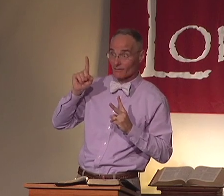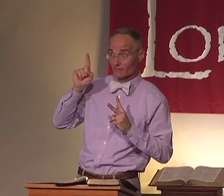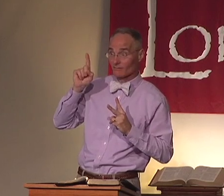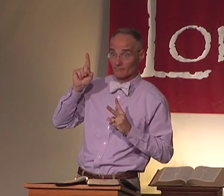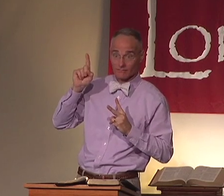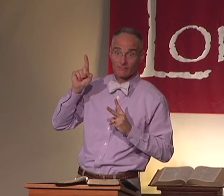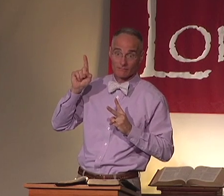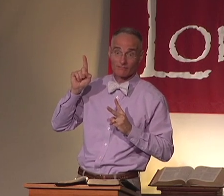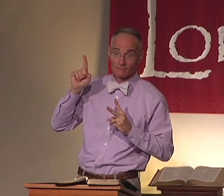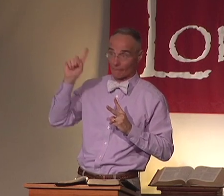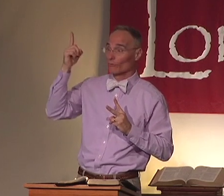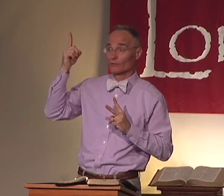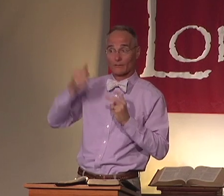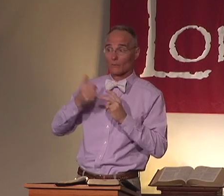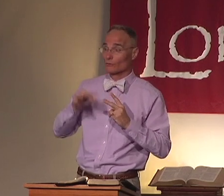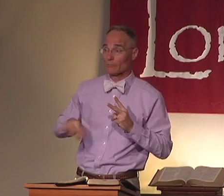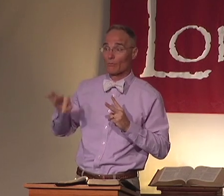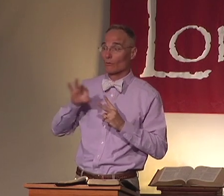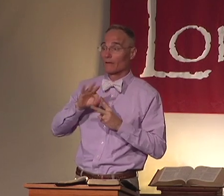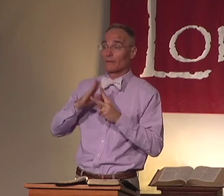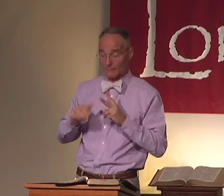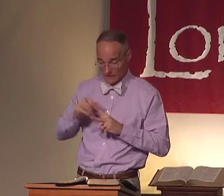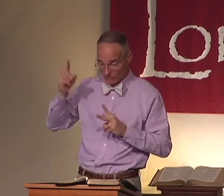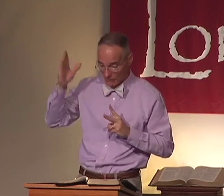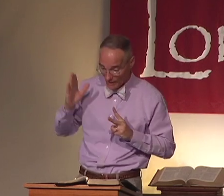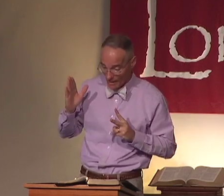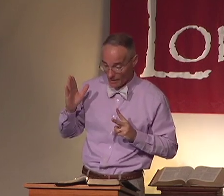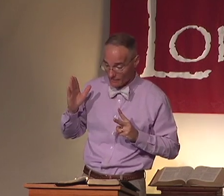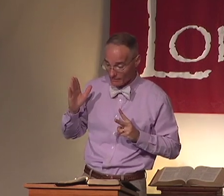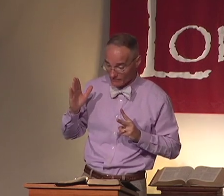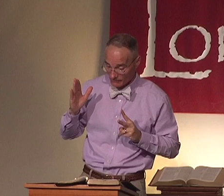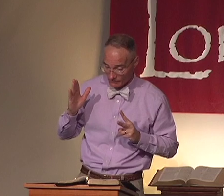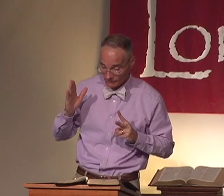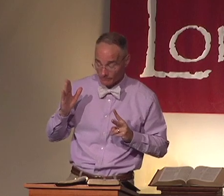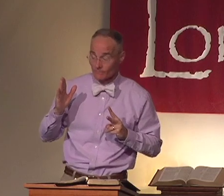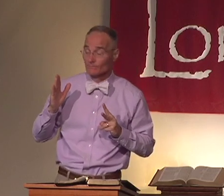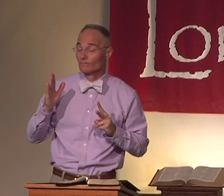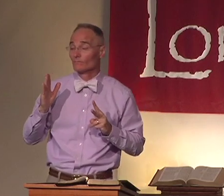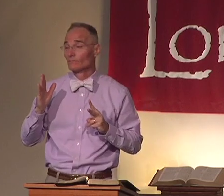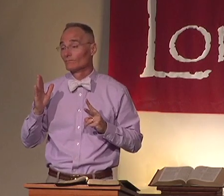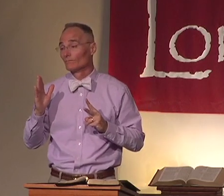Peace with God. First of all, and most importantly, peace with God.